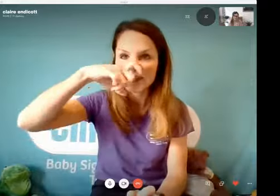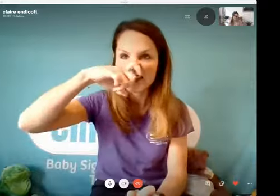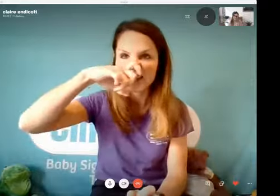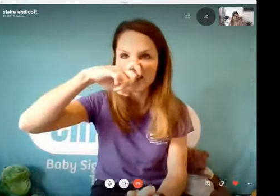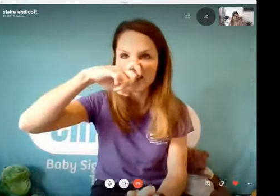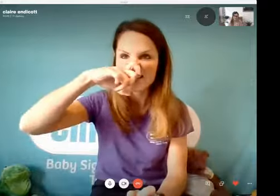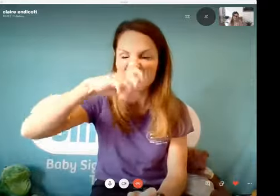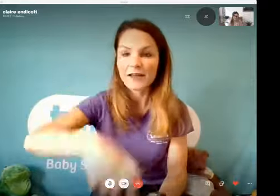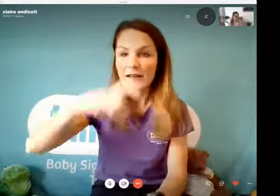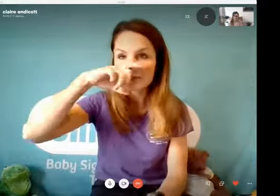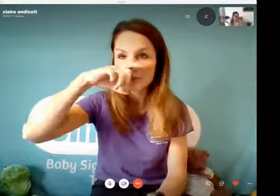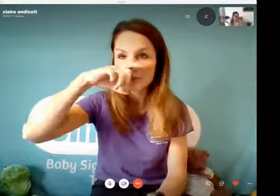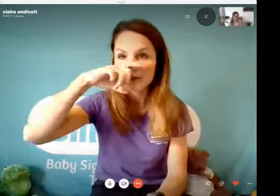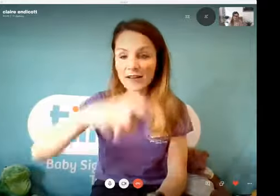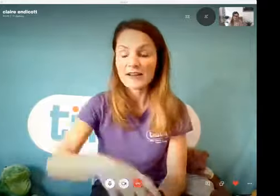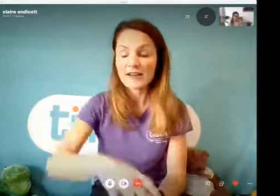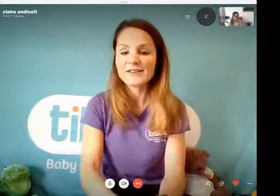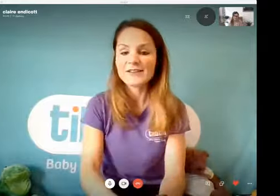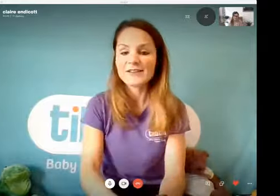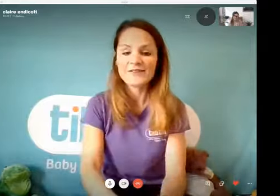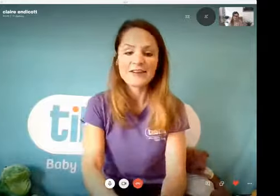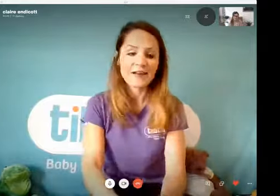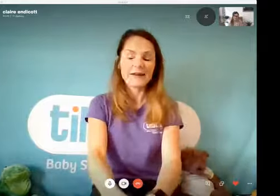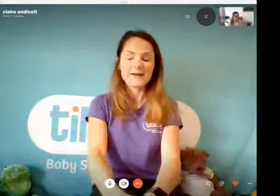sister. She put her finger, and I've seen the video, and I was like, whoa.